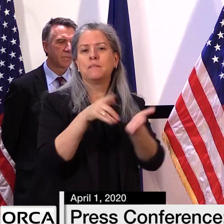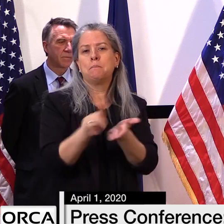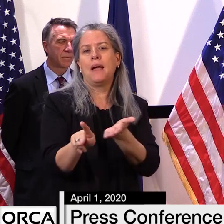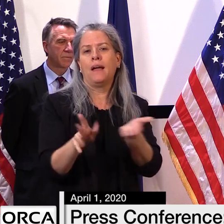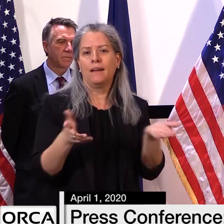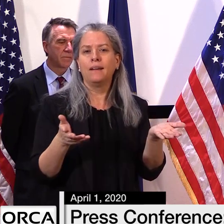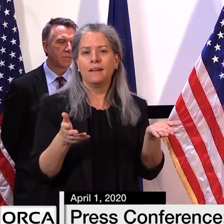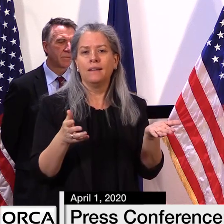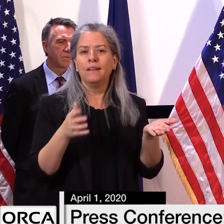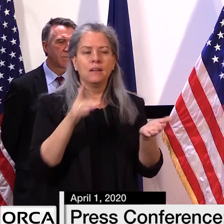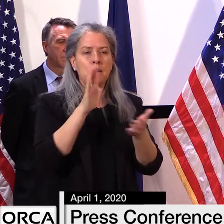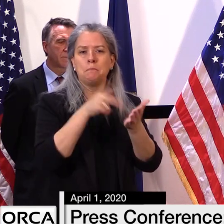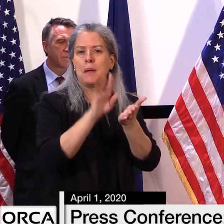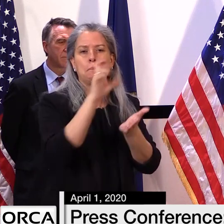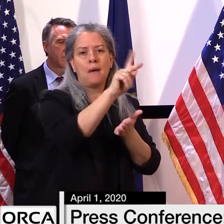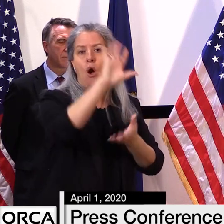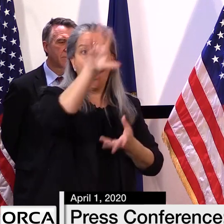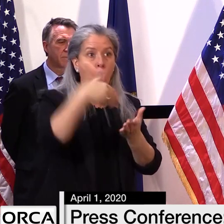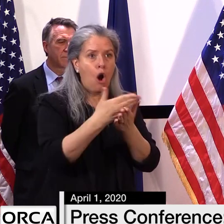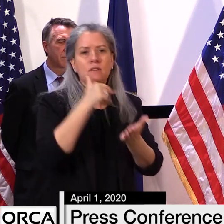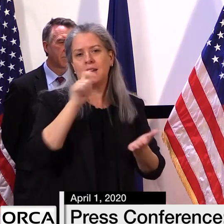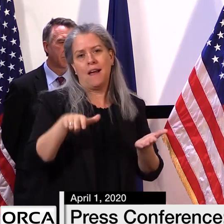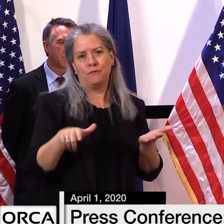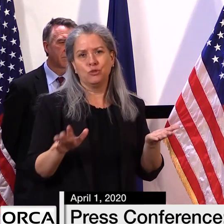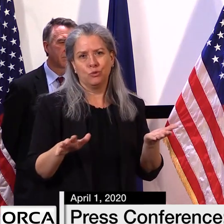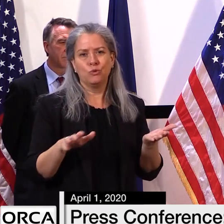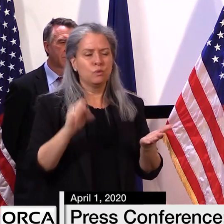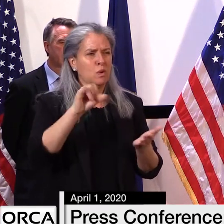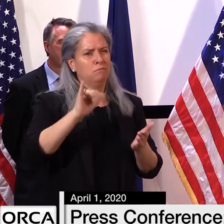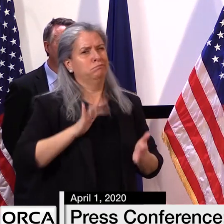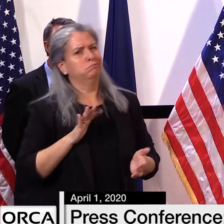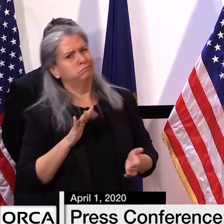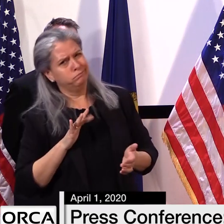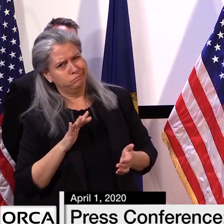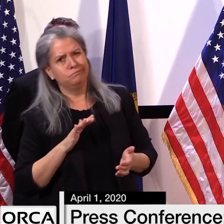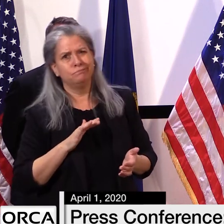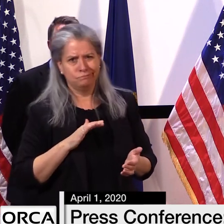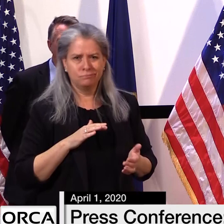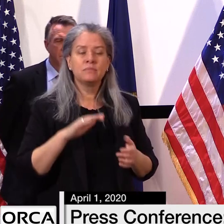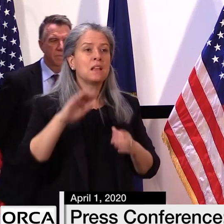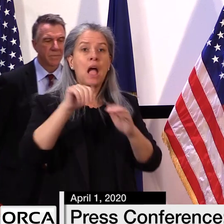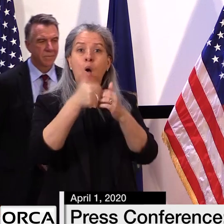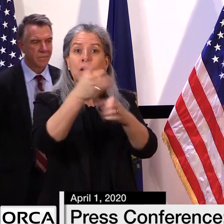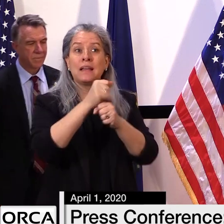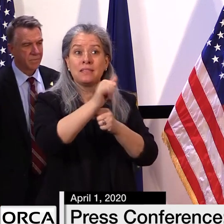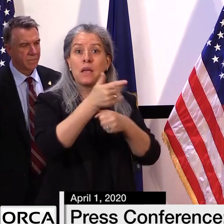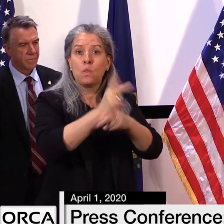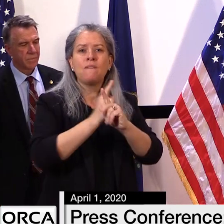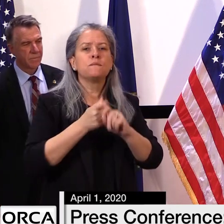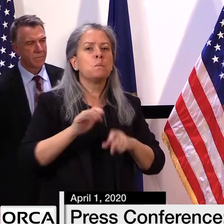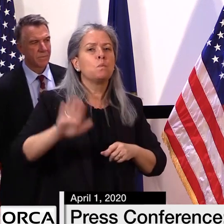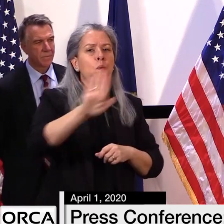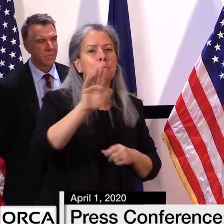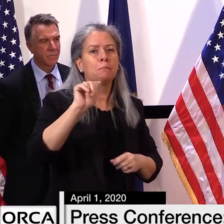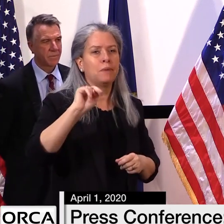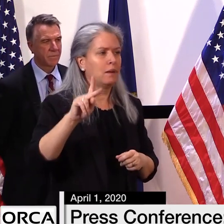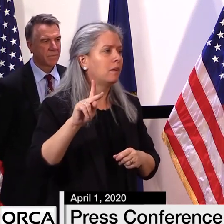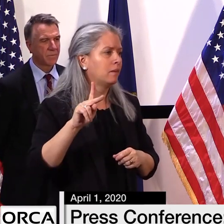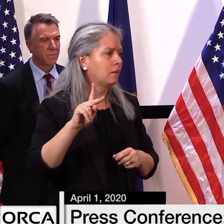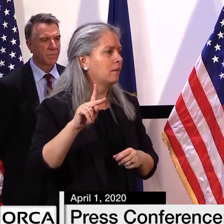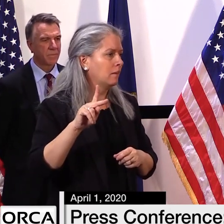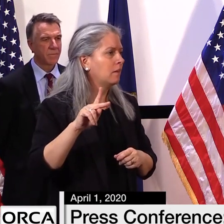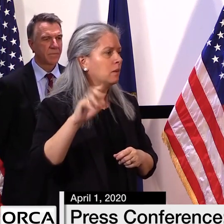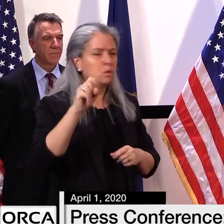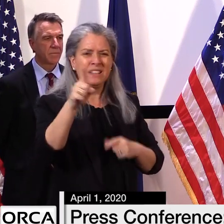significant incentive, and these loans will be accessible via your lending institution. We encourage you to reach out to the